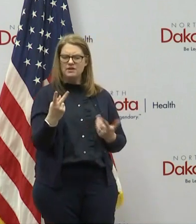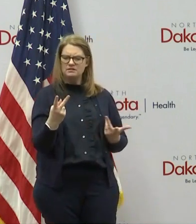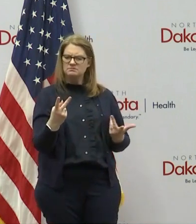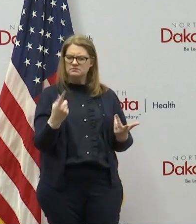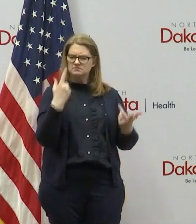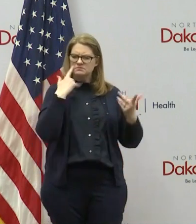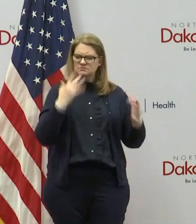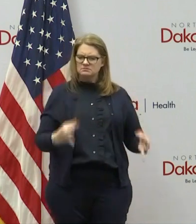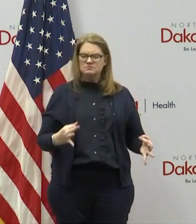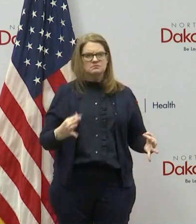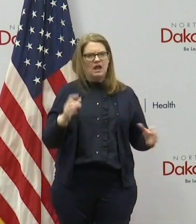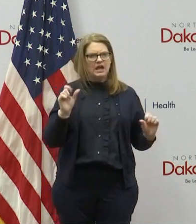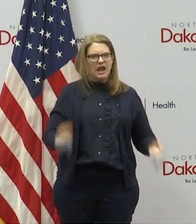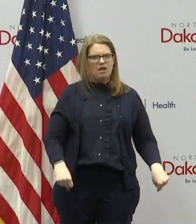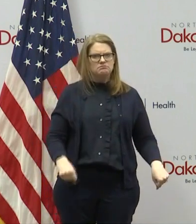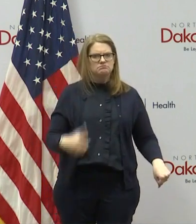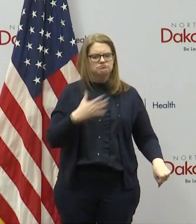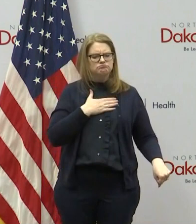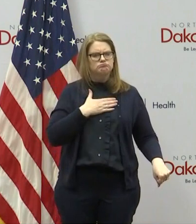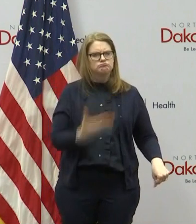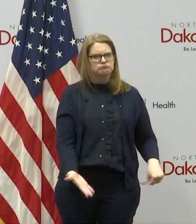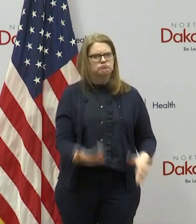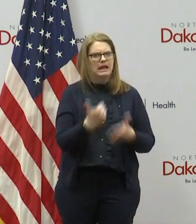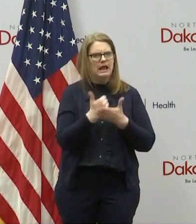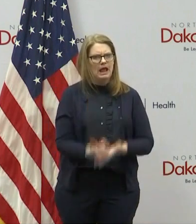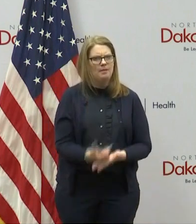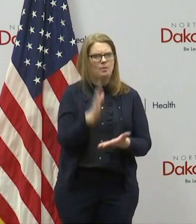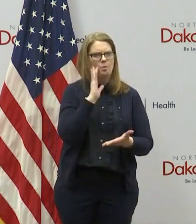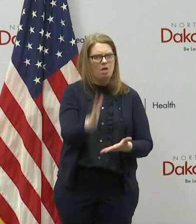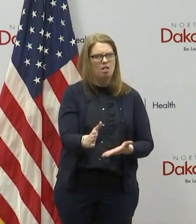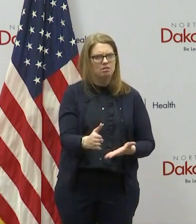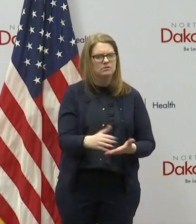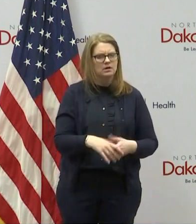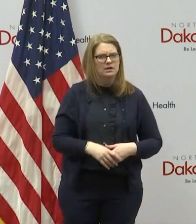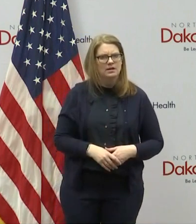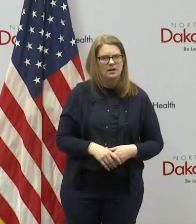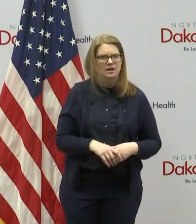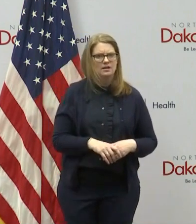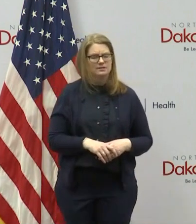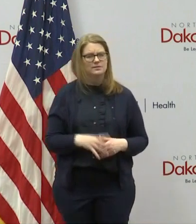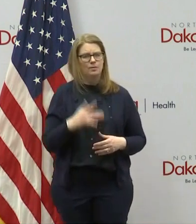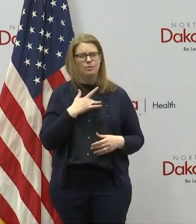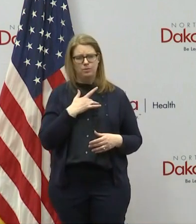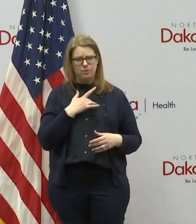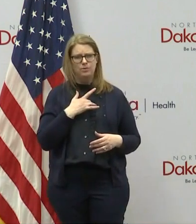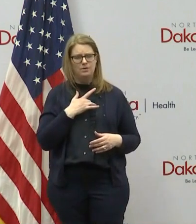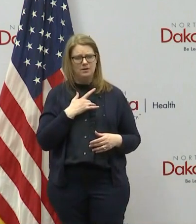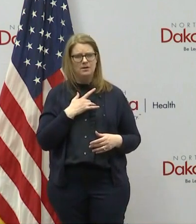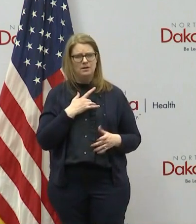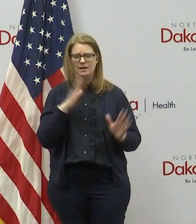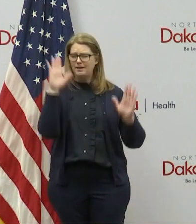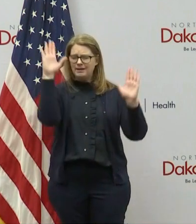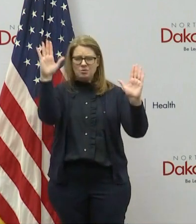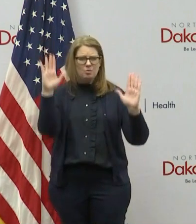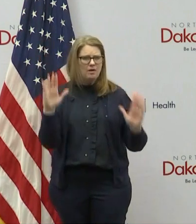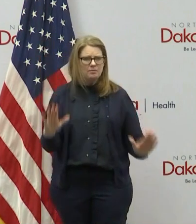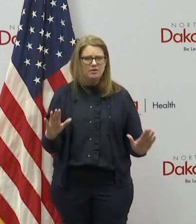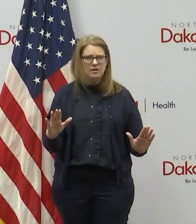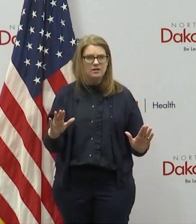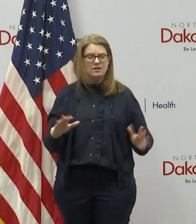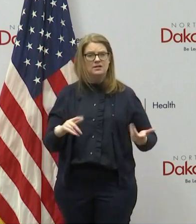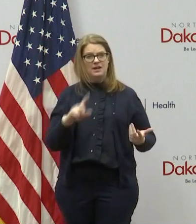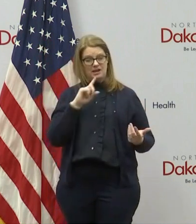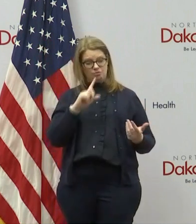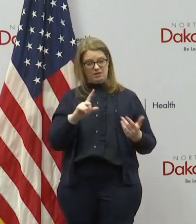the impossible. And in this case, really incredible. The fact that we've kept distance learning